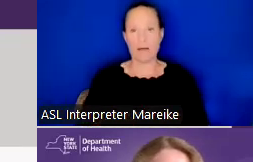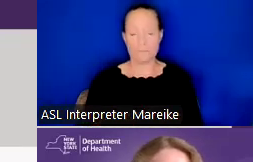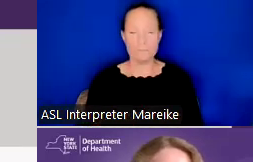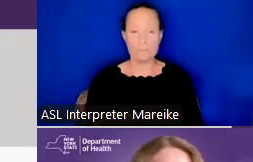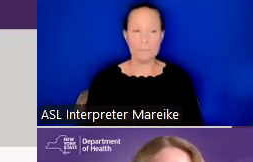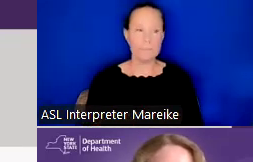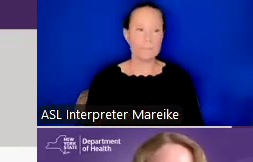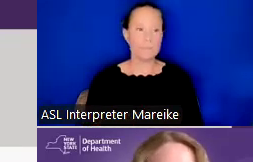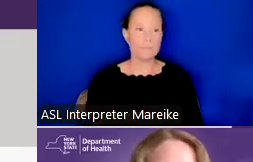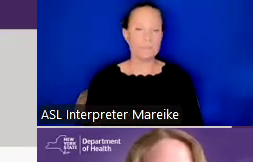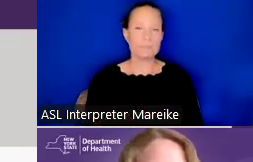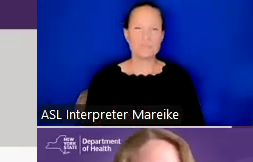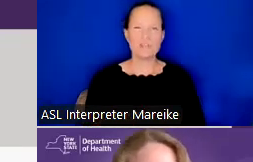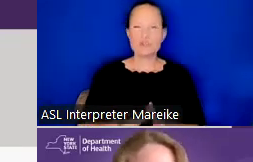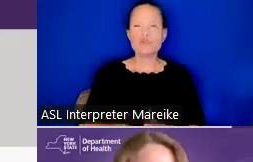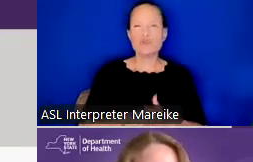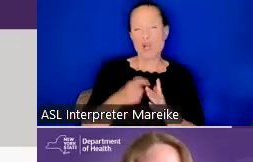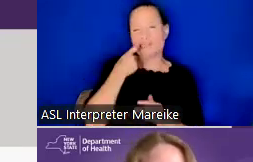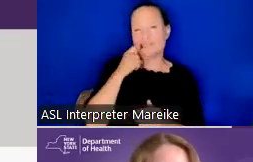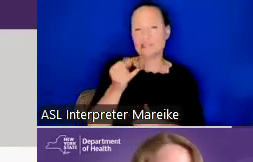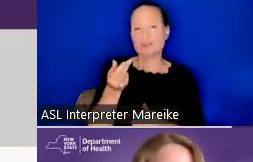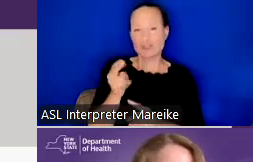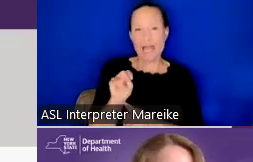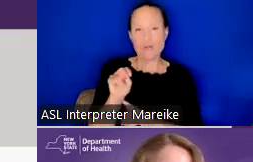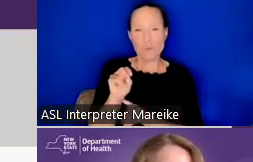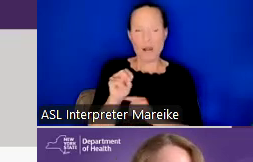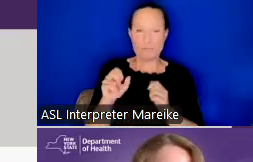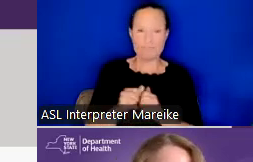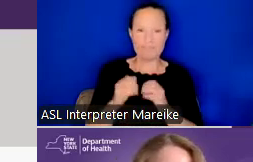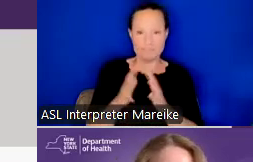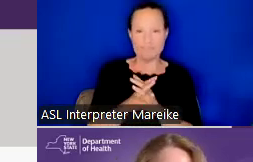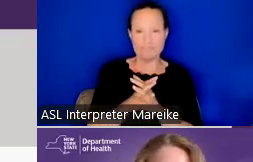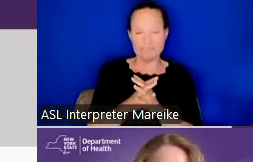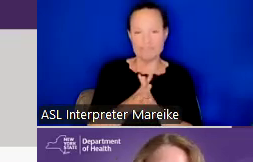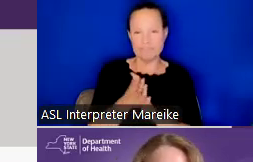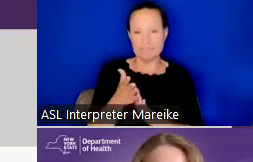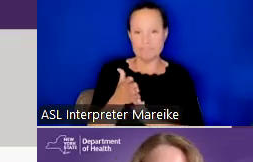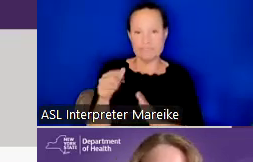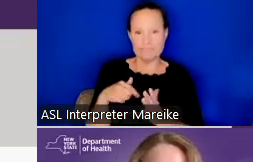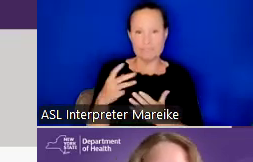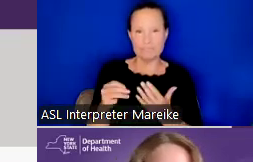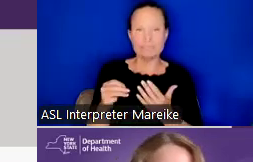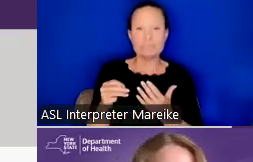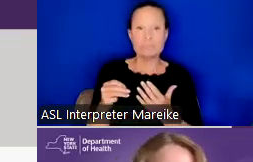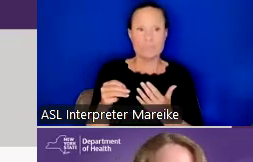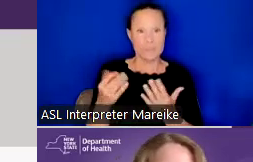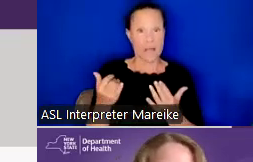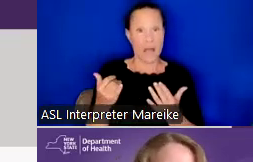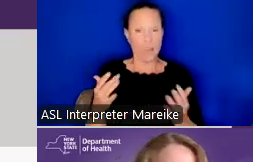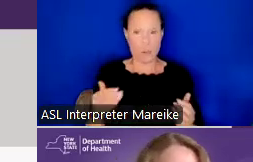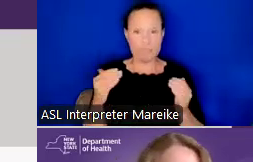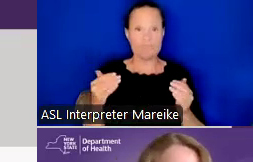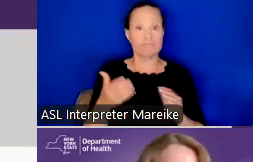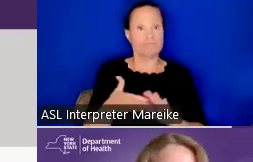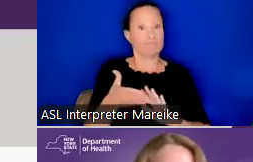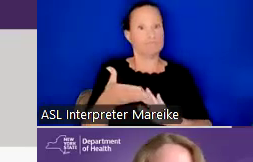So we've been launched since January, and we're at the point where we're ramped up. Members